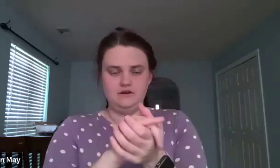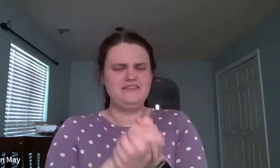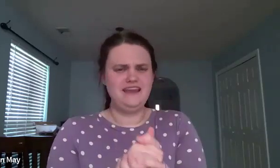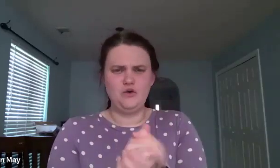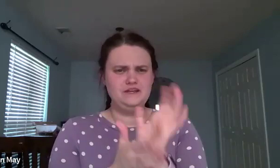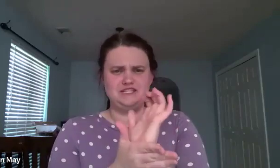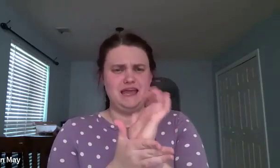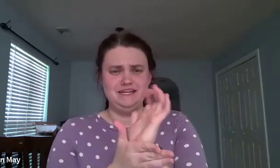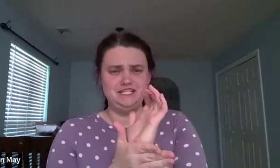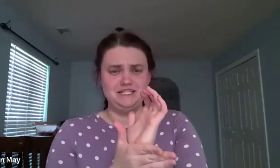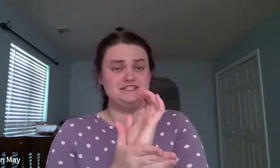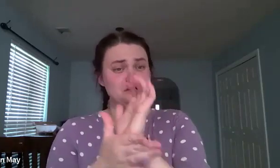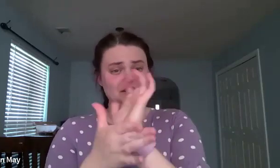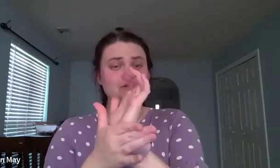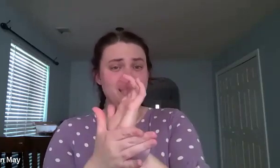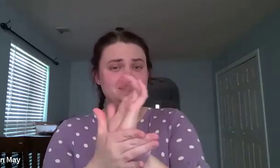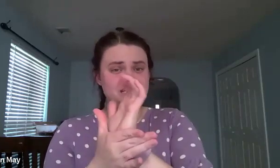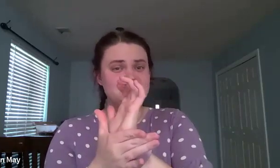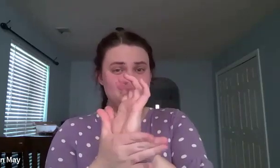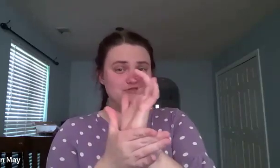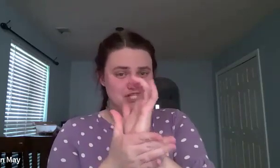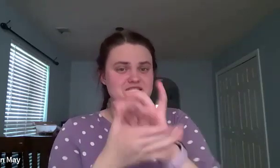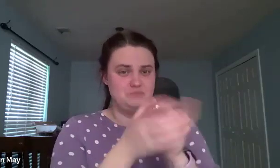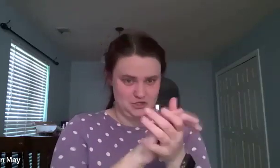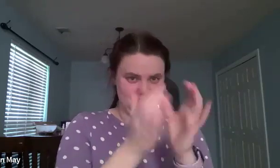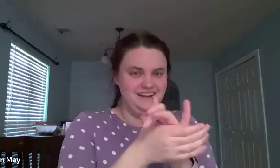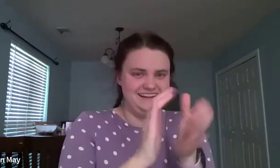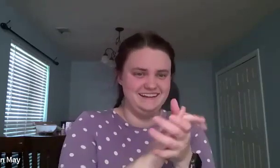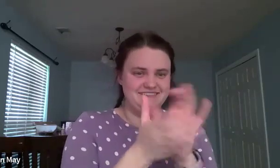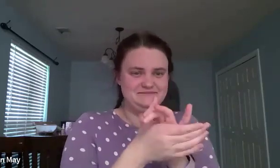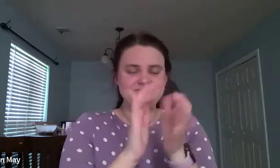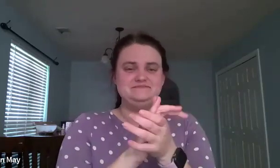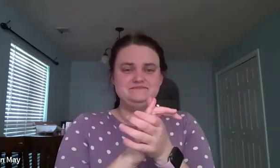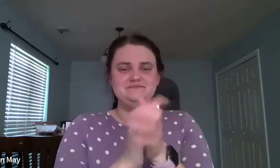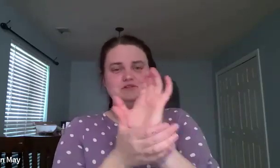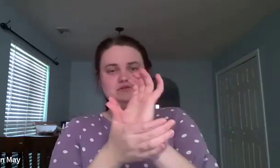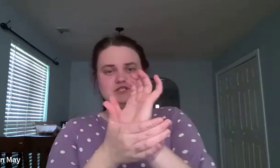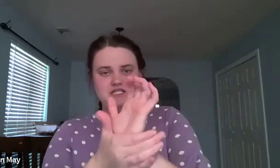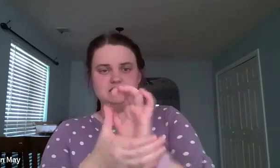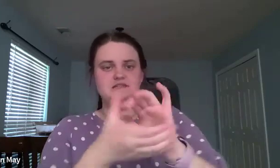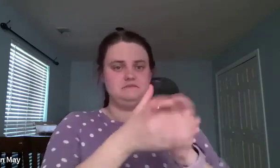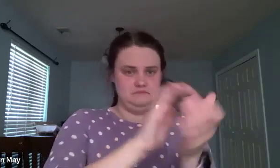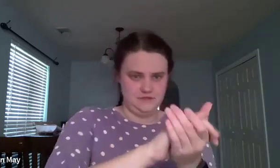I think I only just added cheese. Sorry, you add cheese to it. So cheeseburger. So cheeseburger.